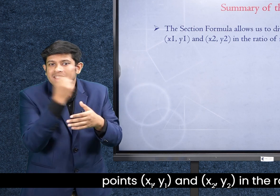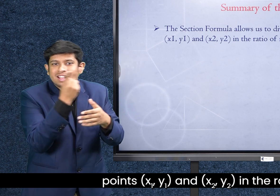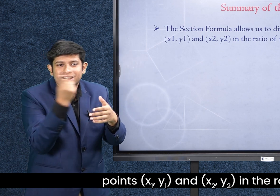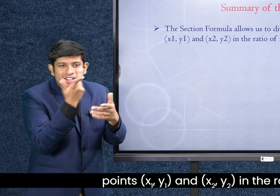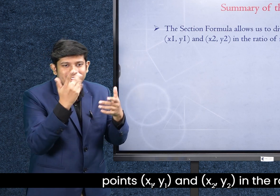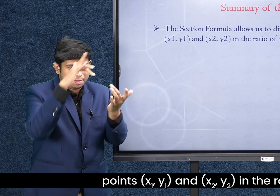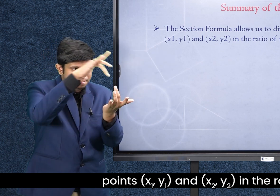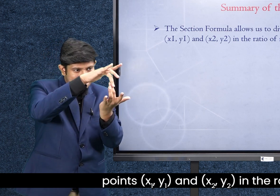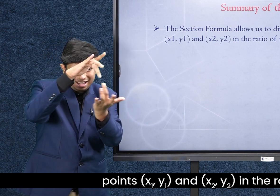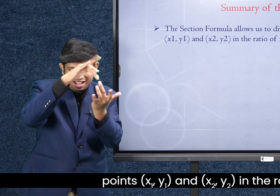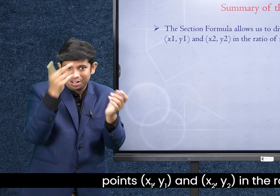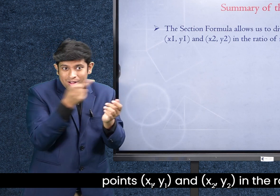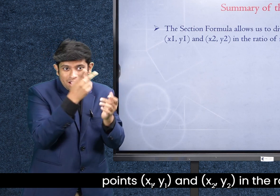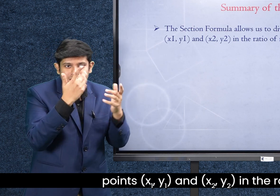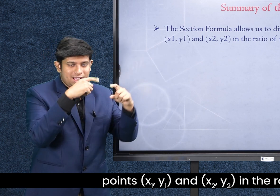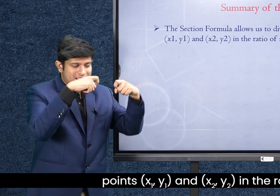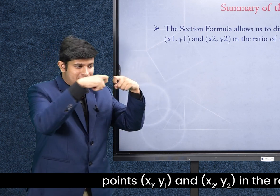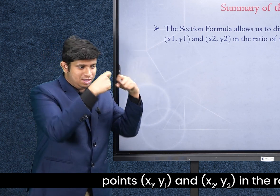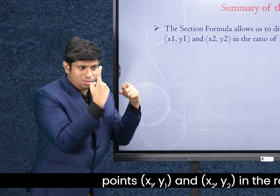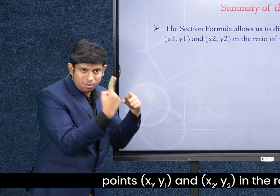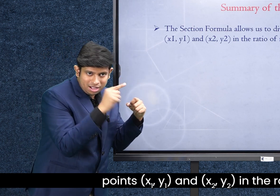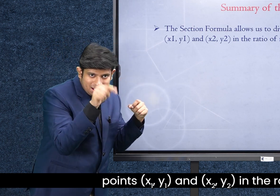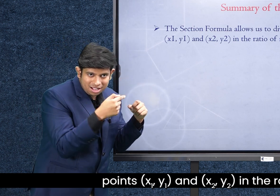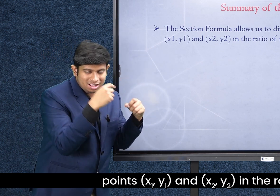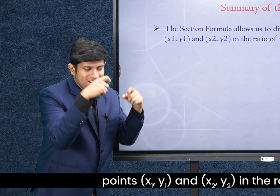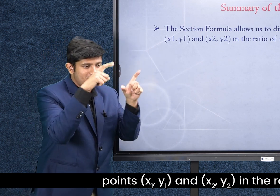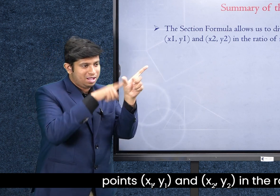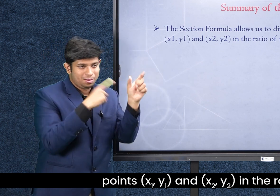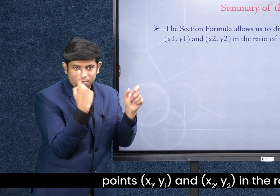x2, y2 in the ratio of m:n.